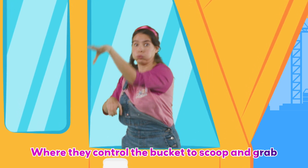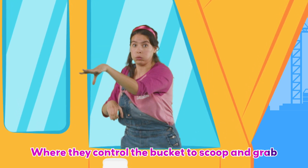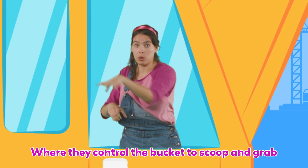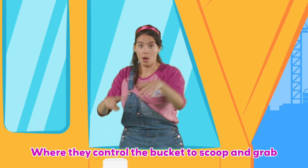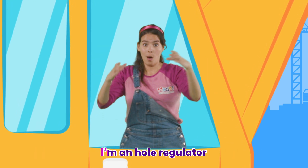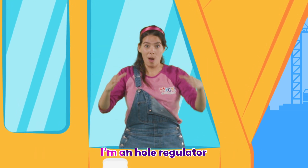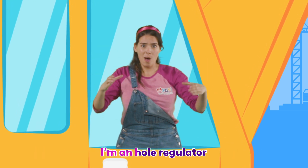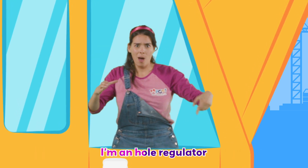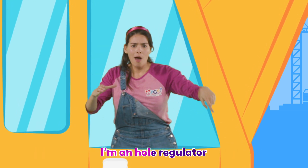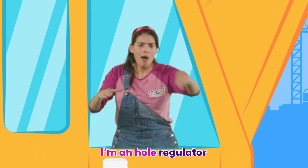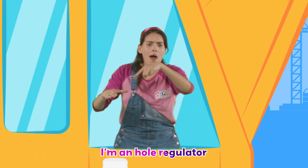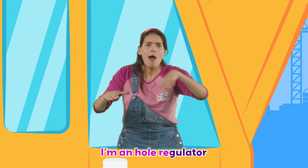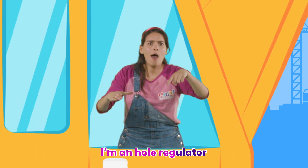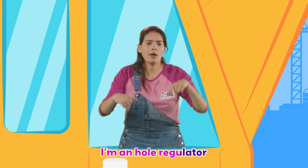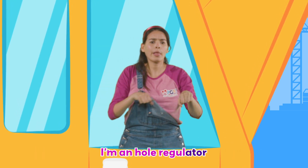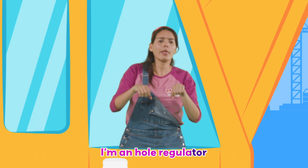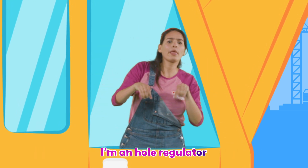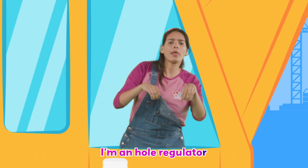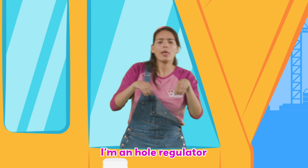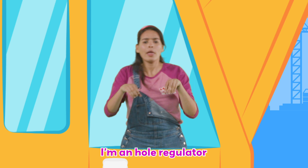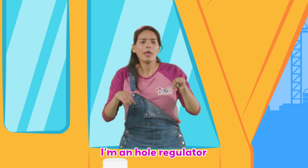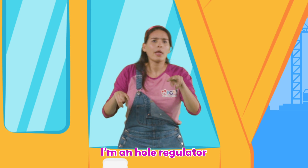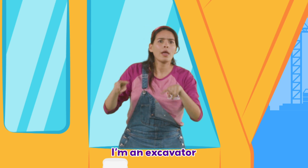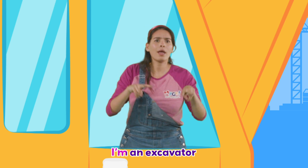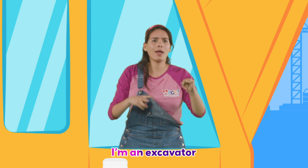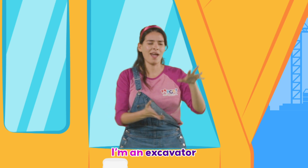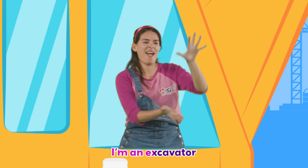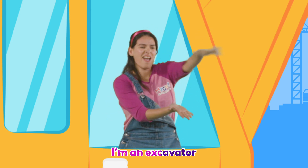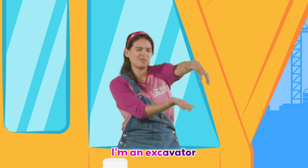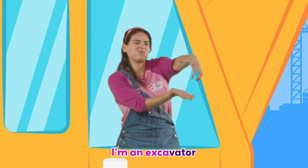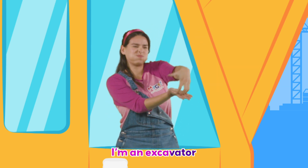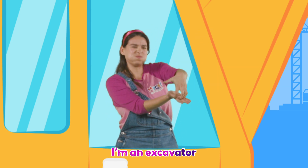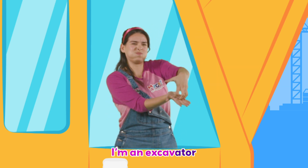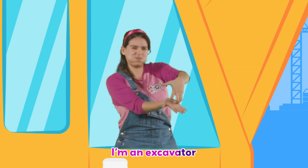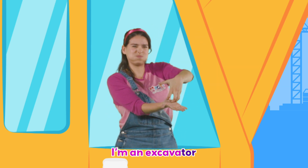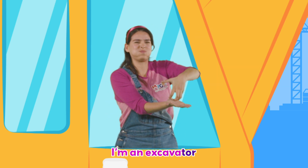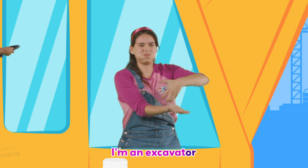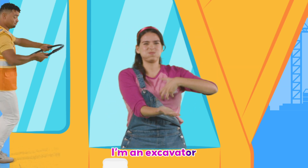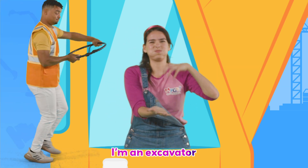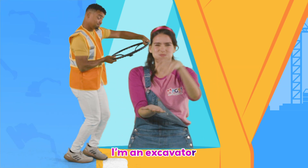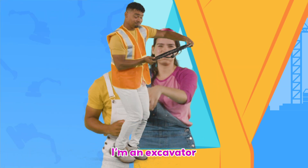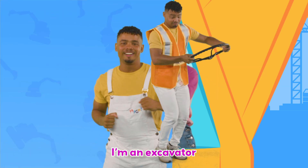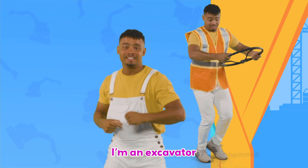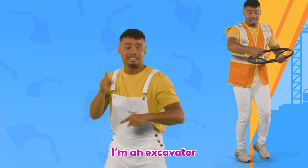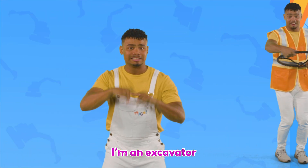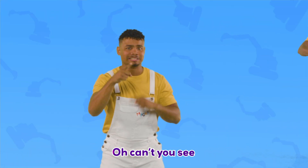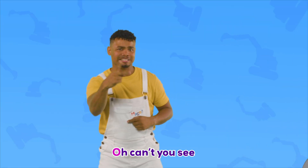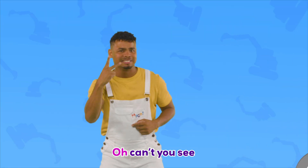grab I'm a whole regulator, I'm an excavator Oh